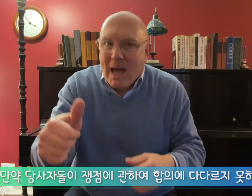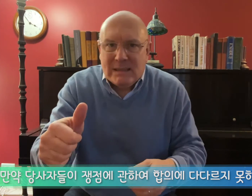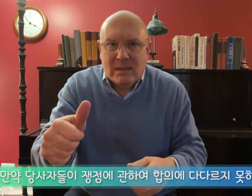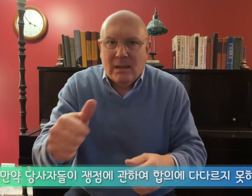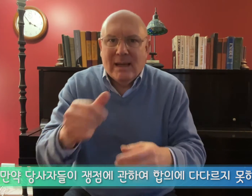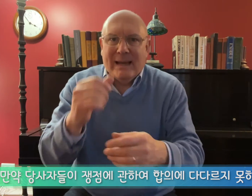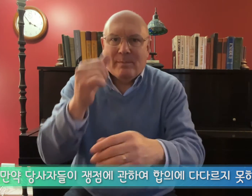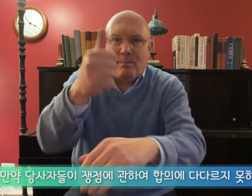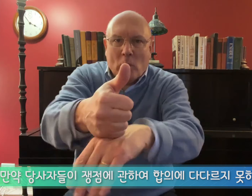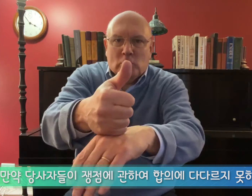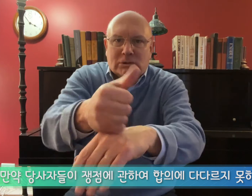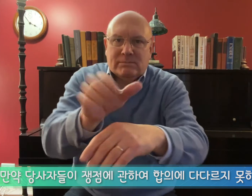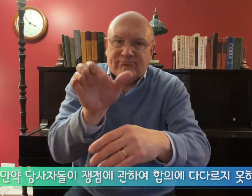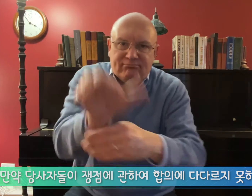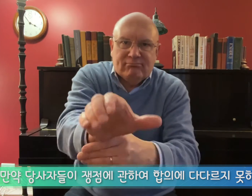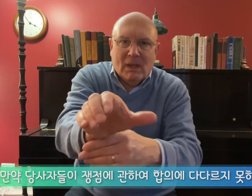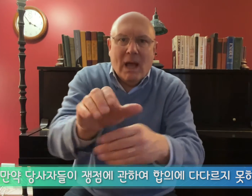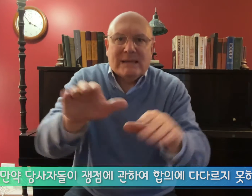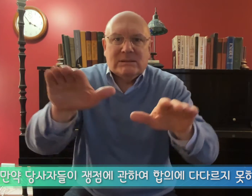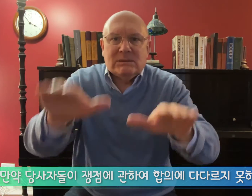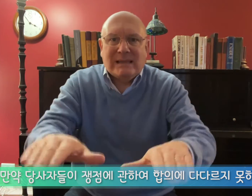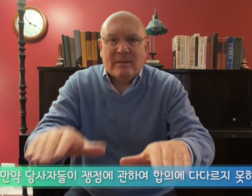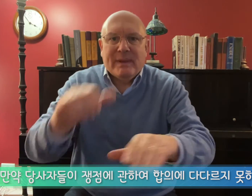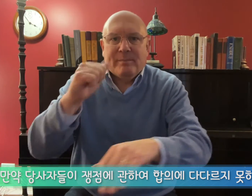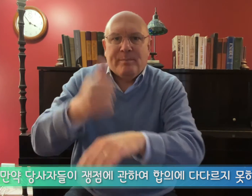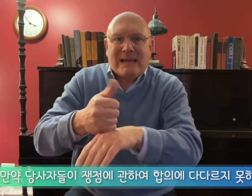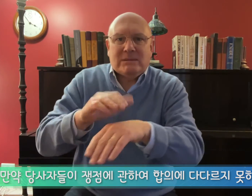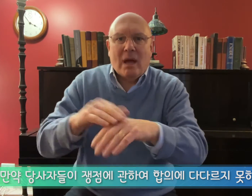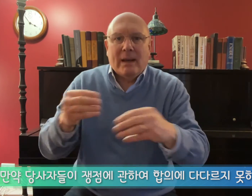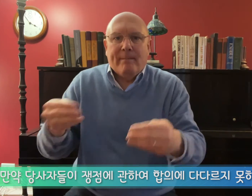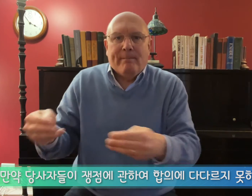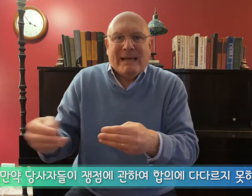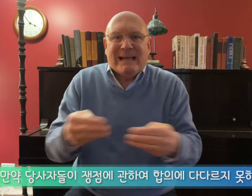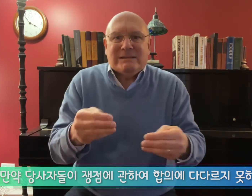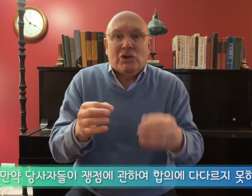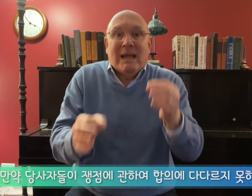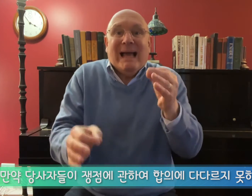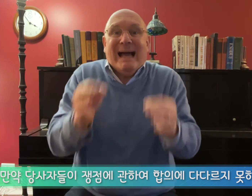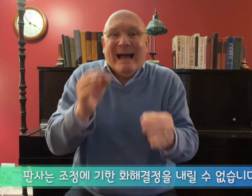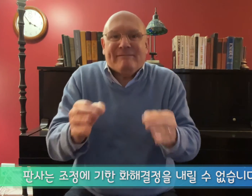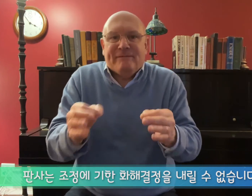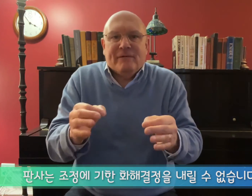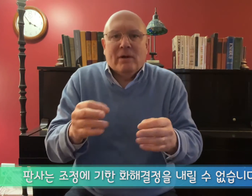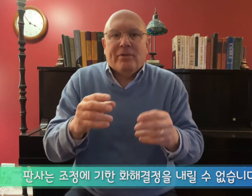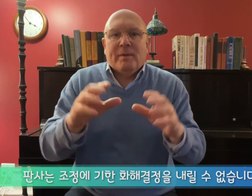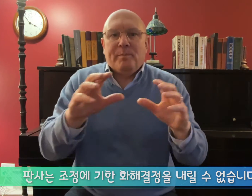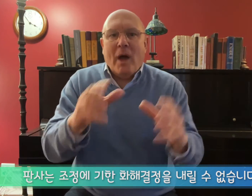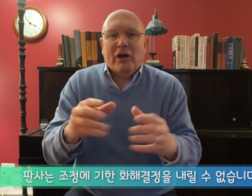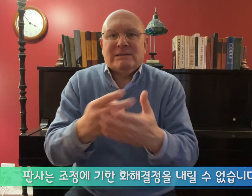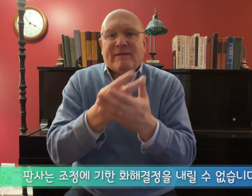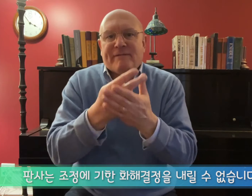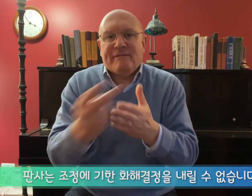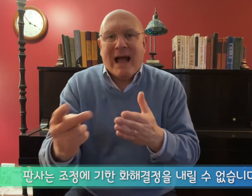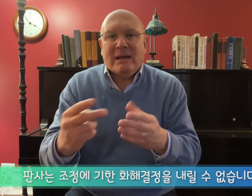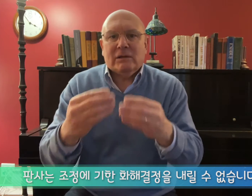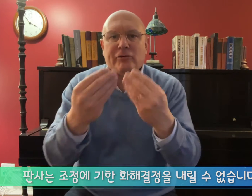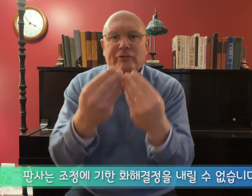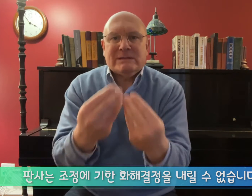A judge may not impose a settlement based on the mediation if the parties fail to resolve their